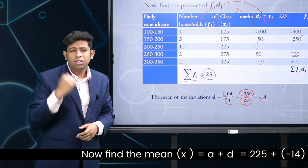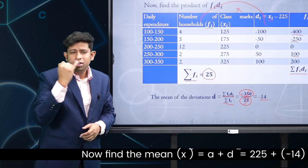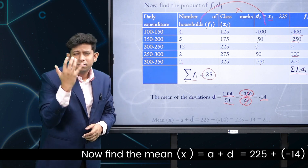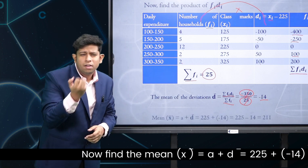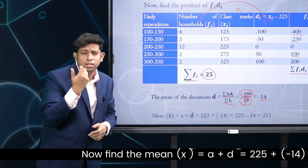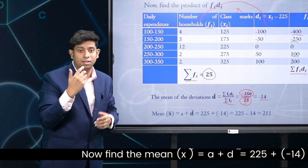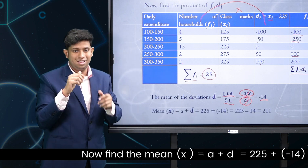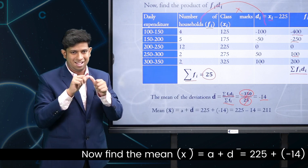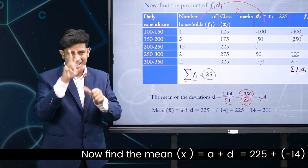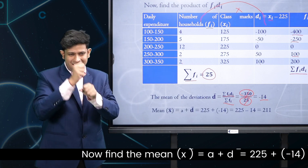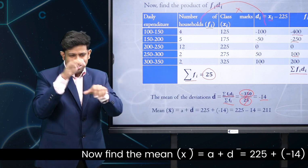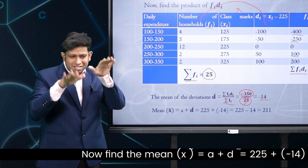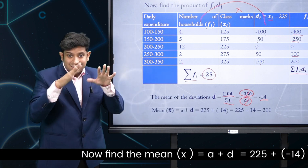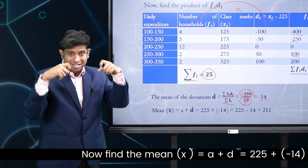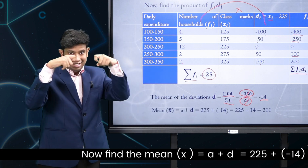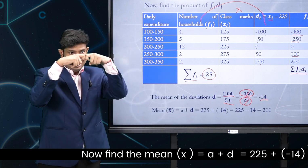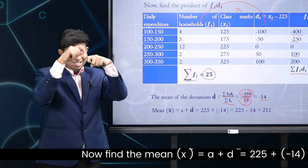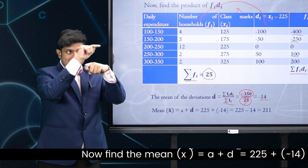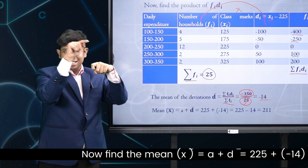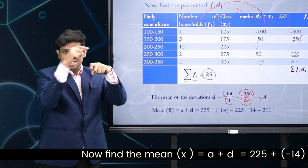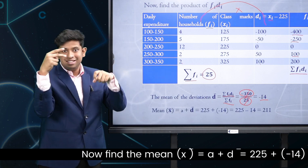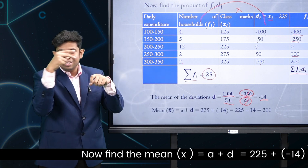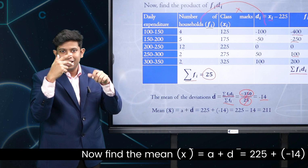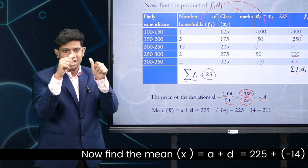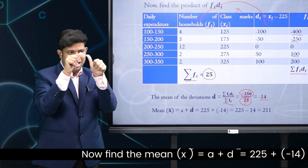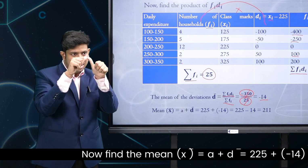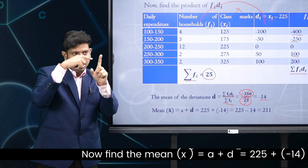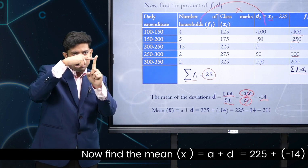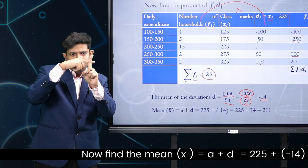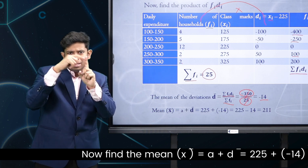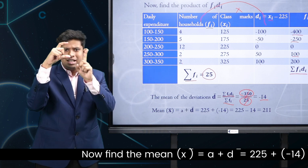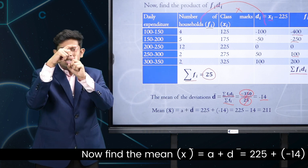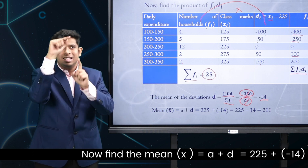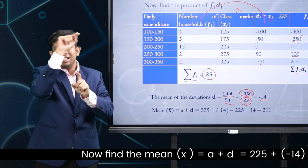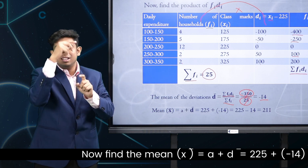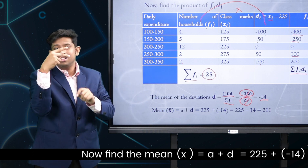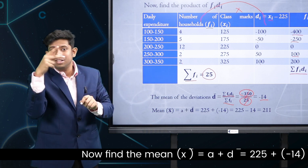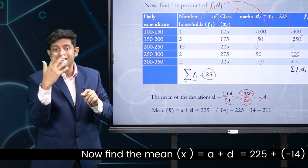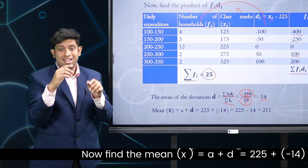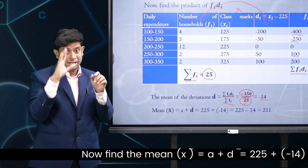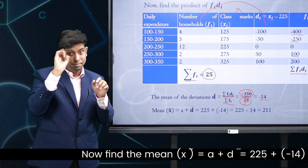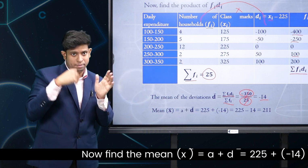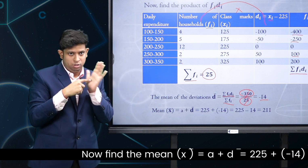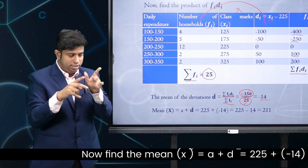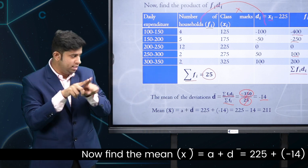Now find the mean x bar is equal to a plus d bar, that is equal to 225